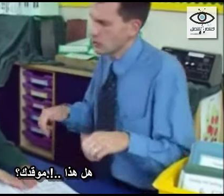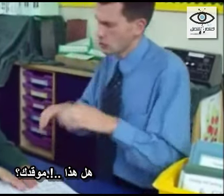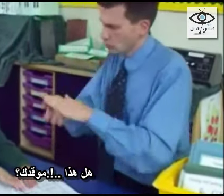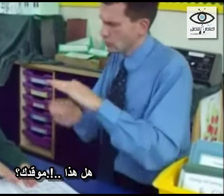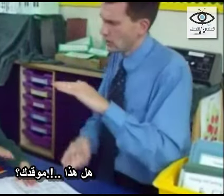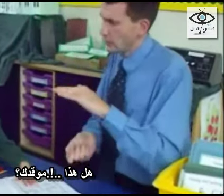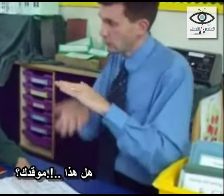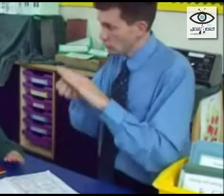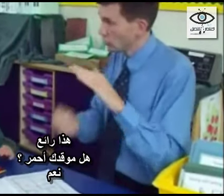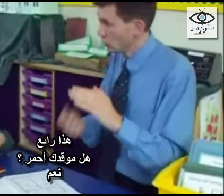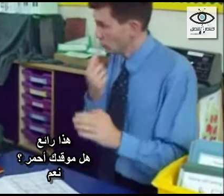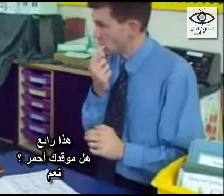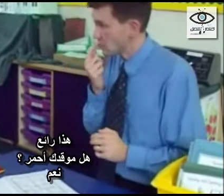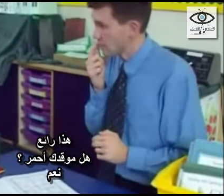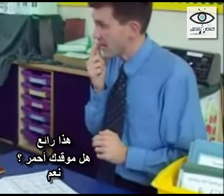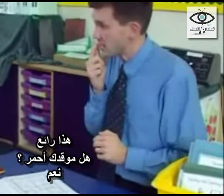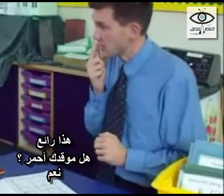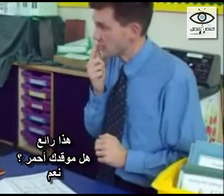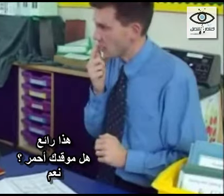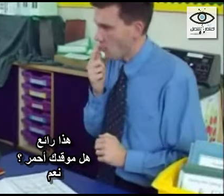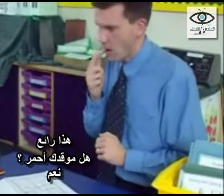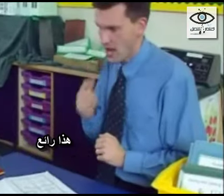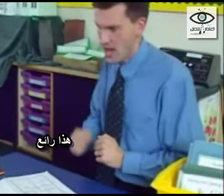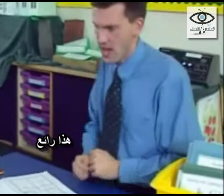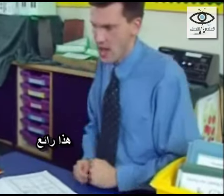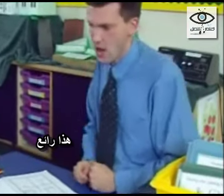that's your cooker. So is your cooker red? Yeah.